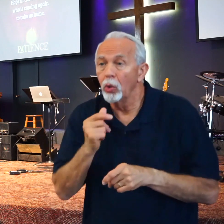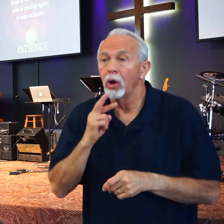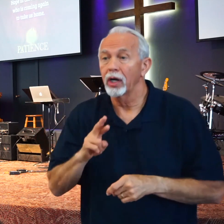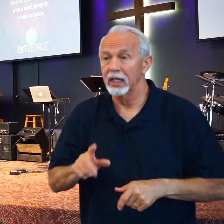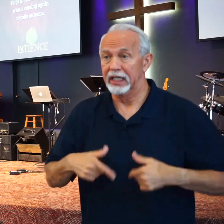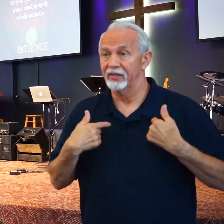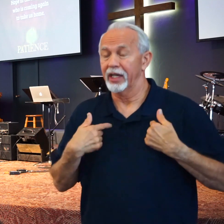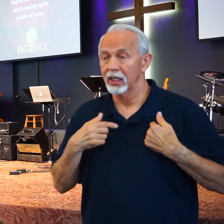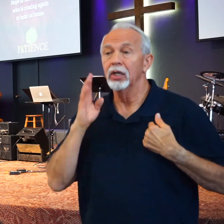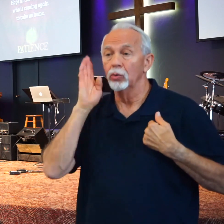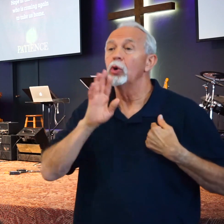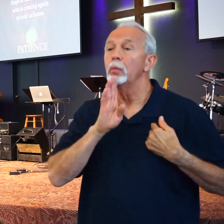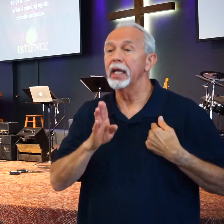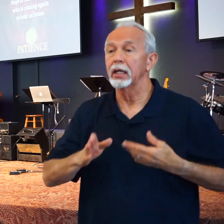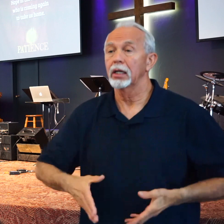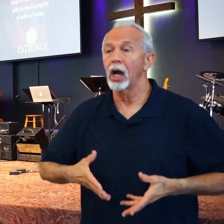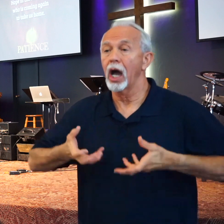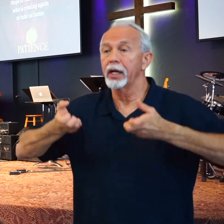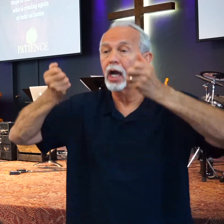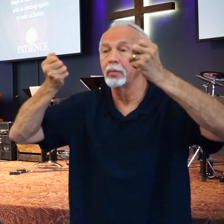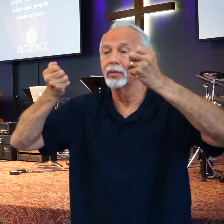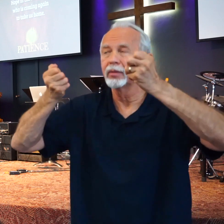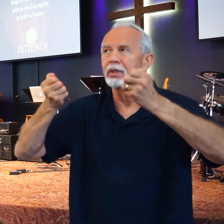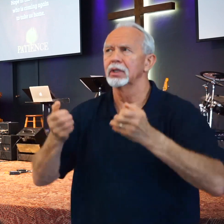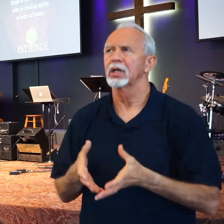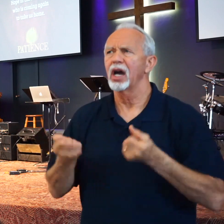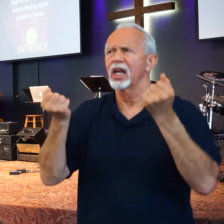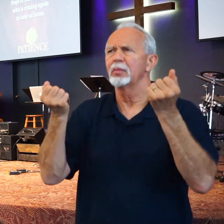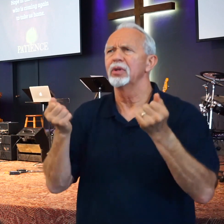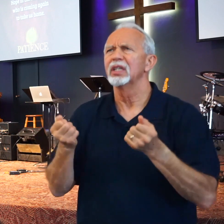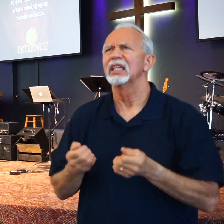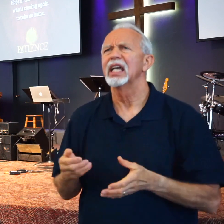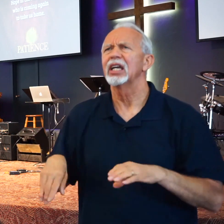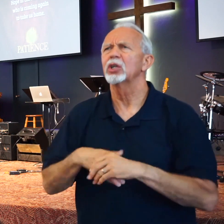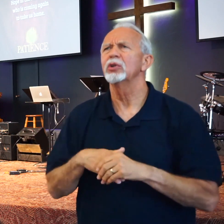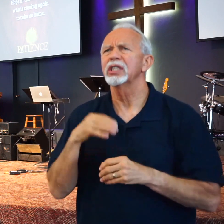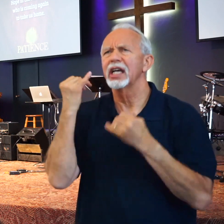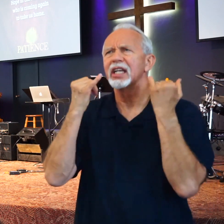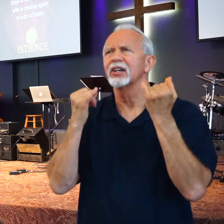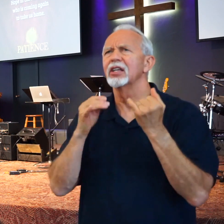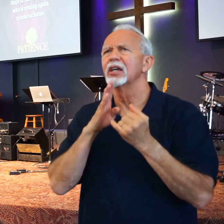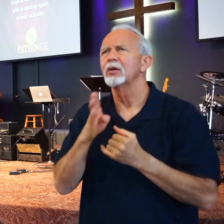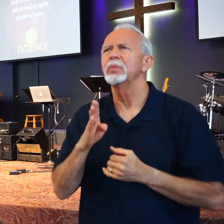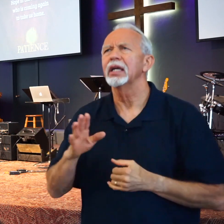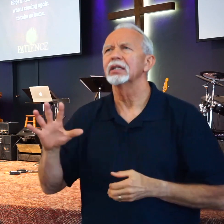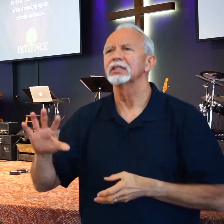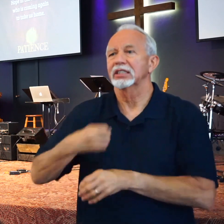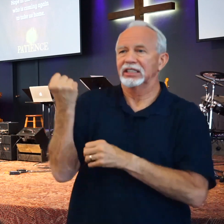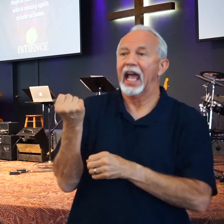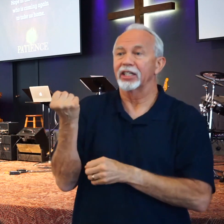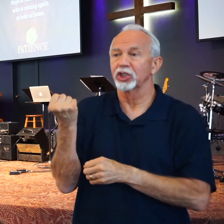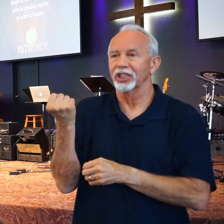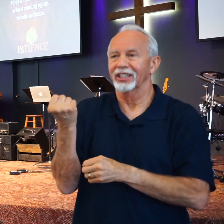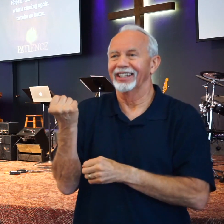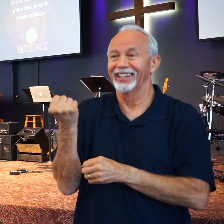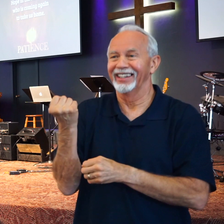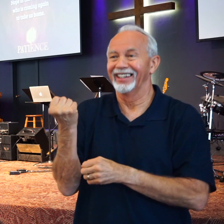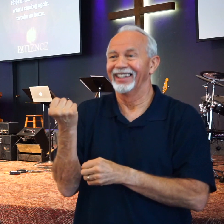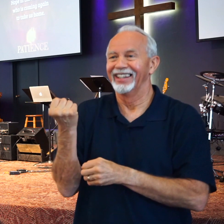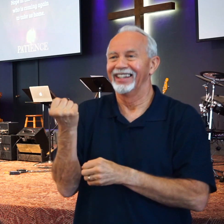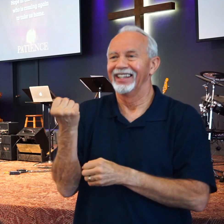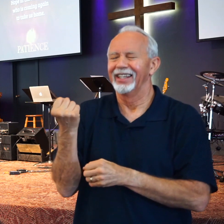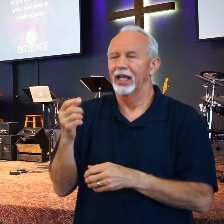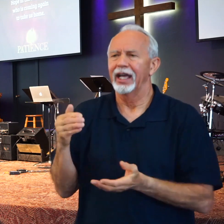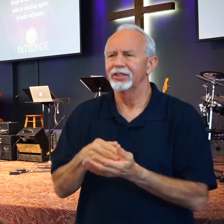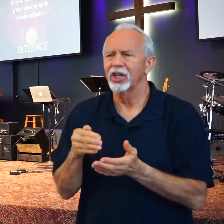up. Now, caught up includes the idea of being suddenly seized or snatched. It's